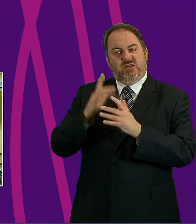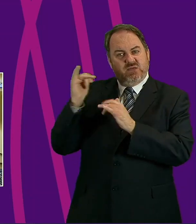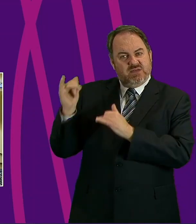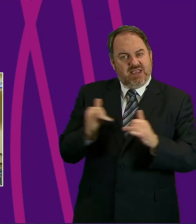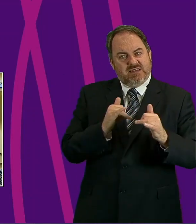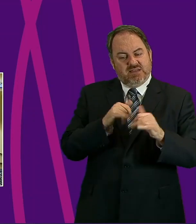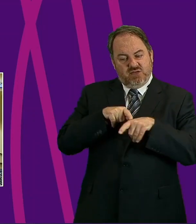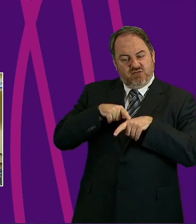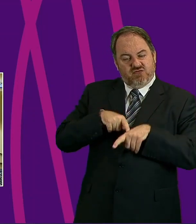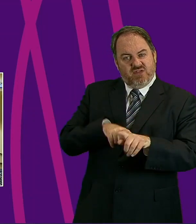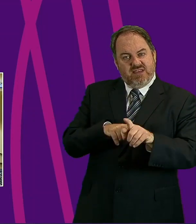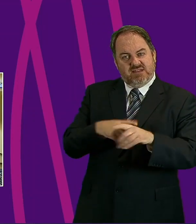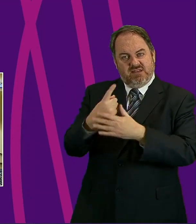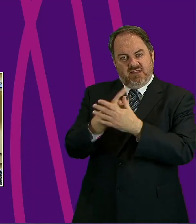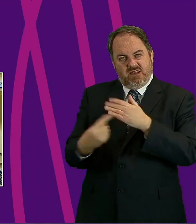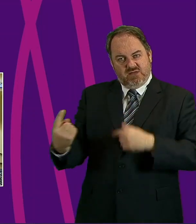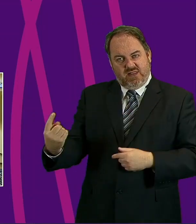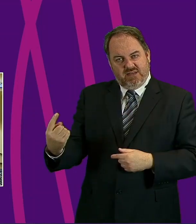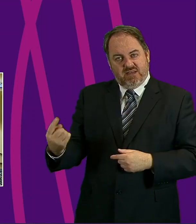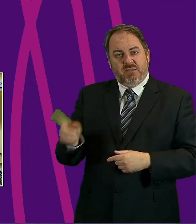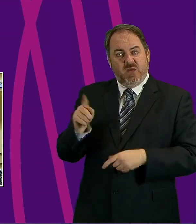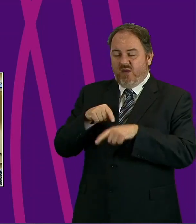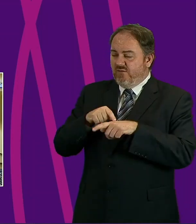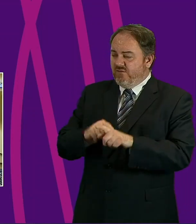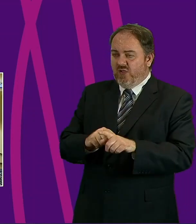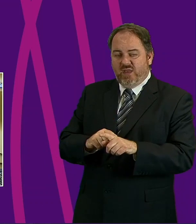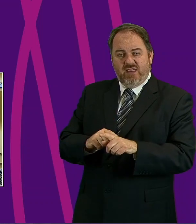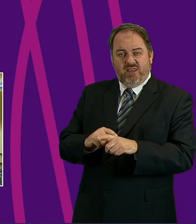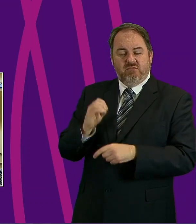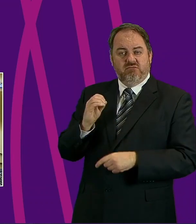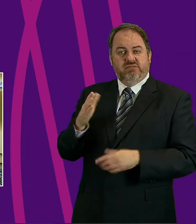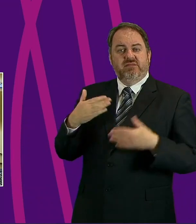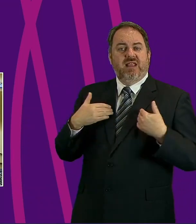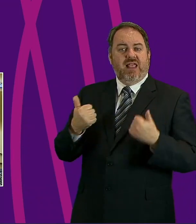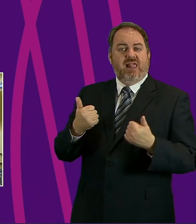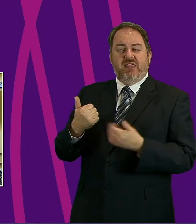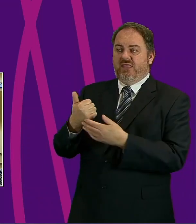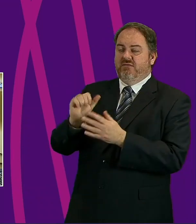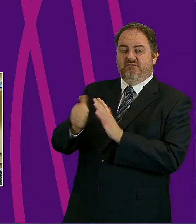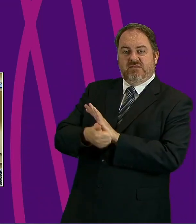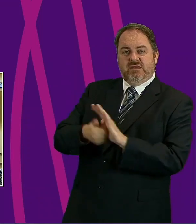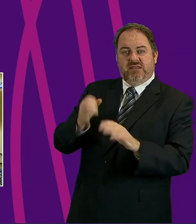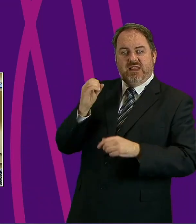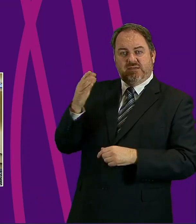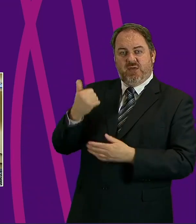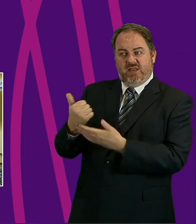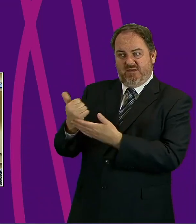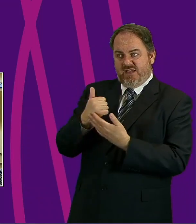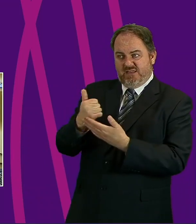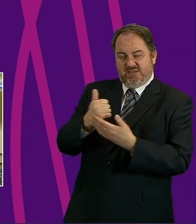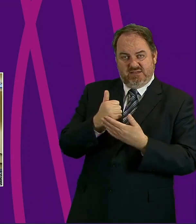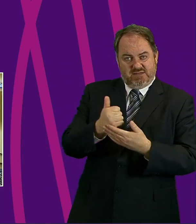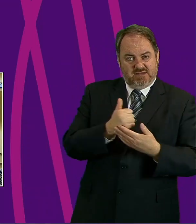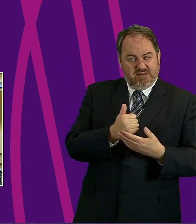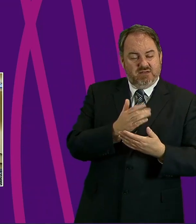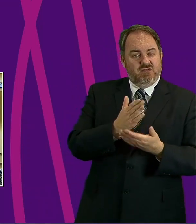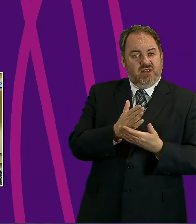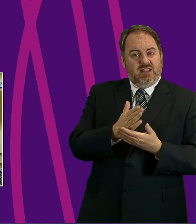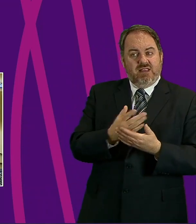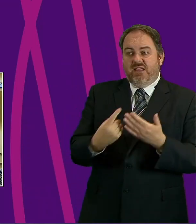by clinical advice. And in terms of the most recent announcement that the Health Secretary has made about staff in care homes where there are